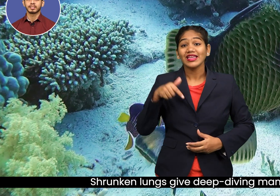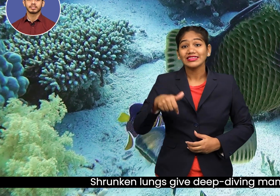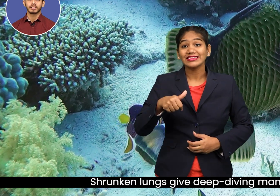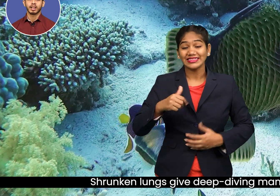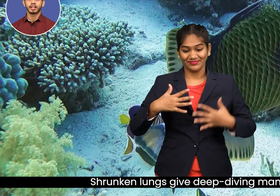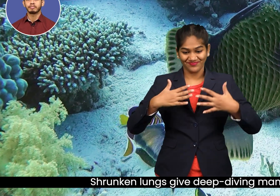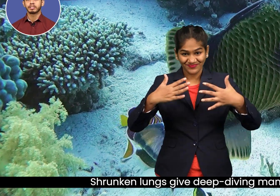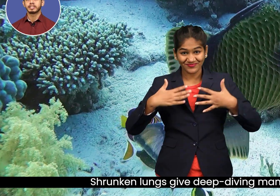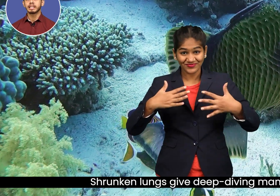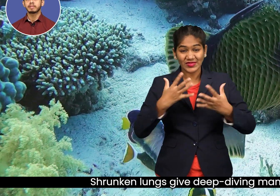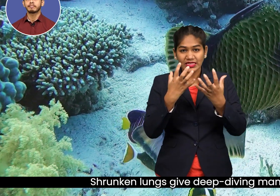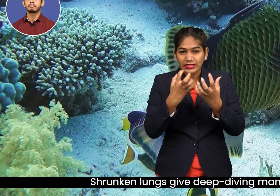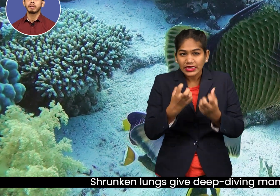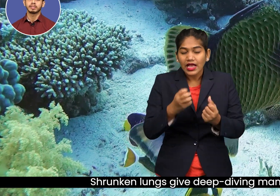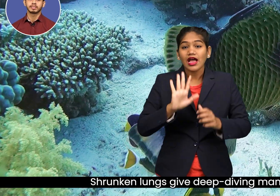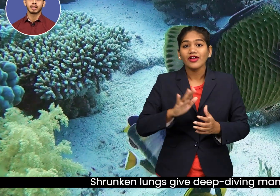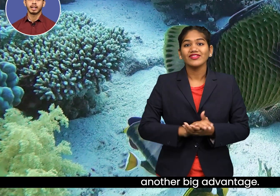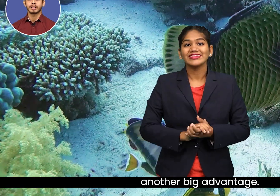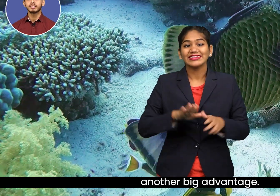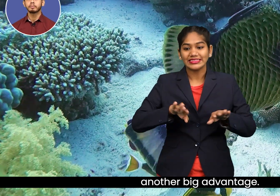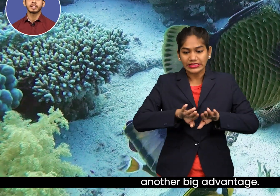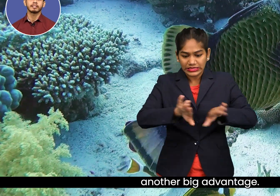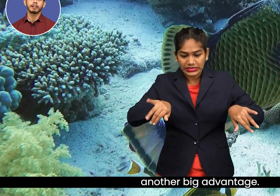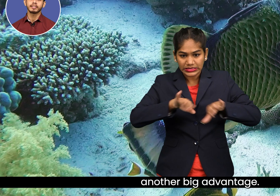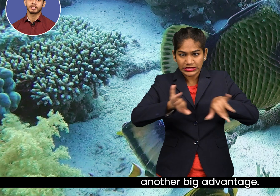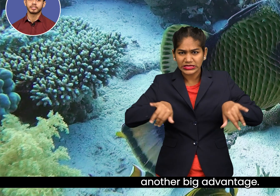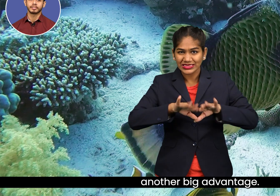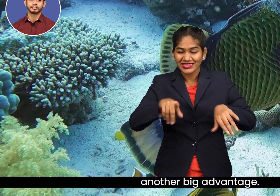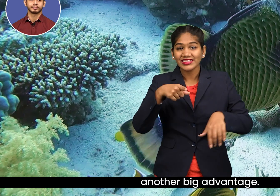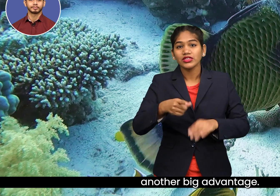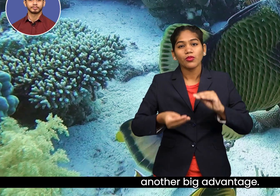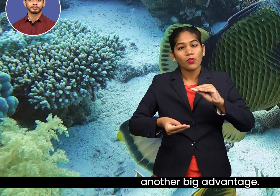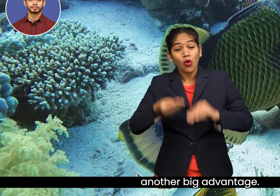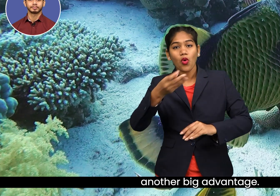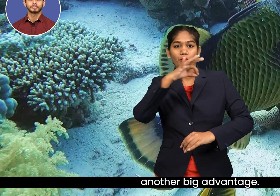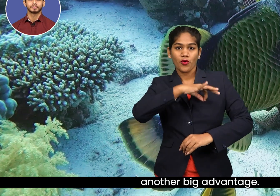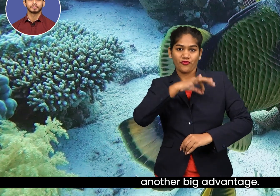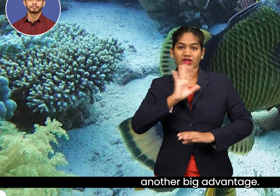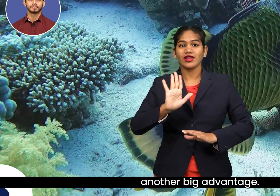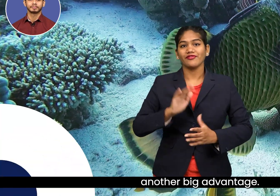Shrunken lungs give deep diving mammals another big advantage.